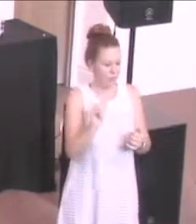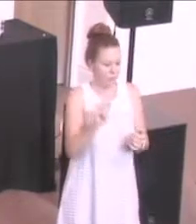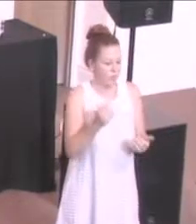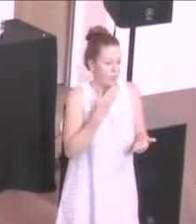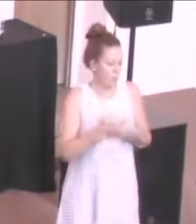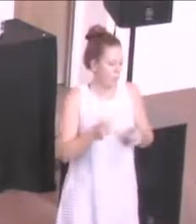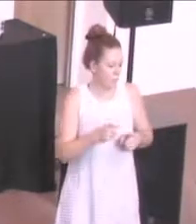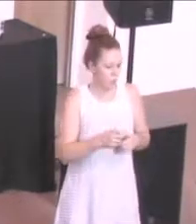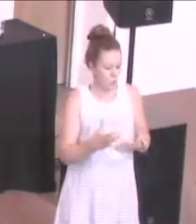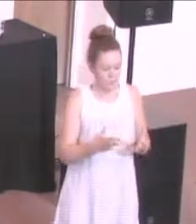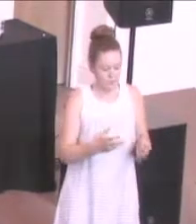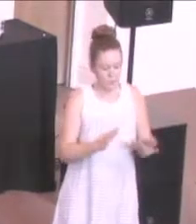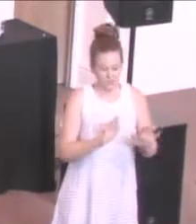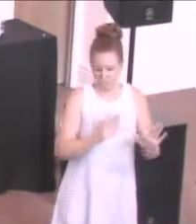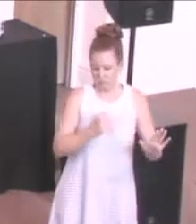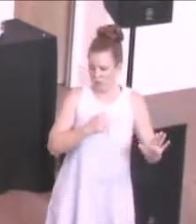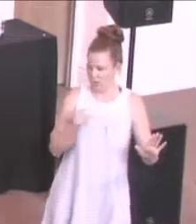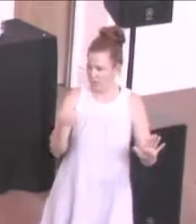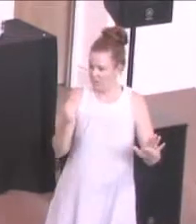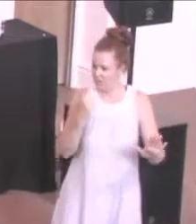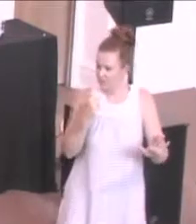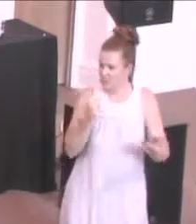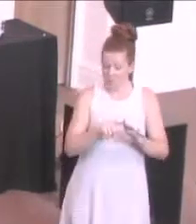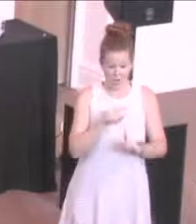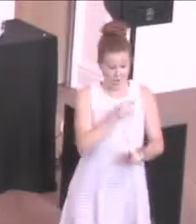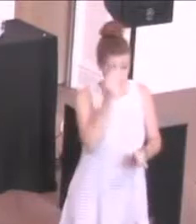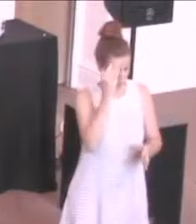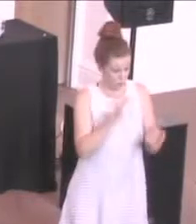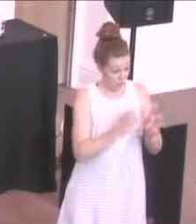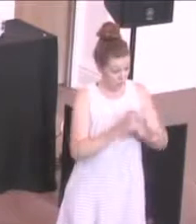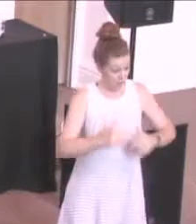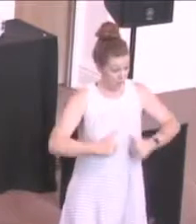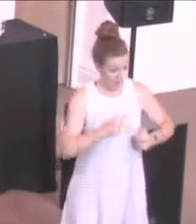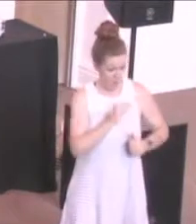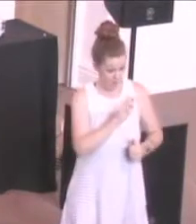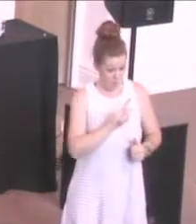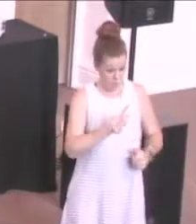You know, Jesus is alive and well in Butte.